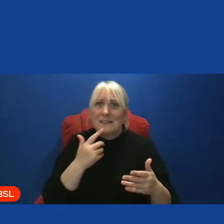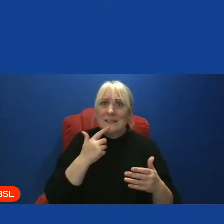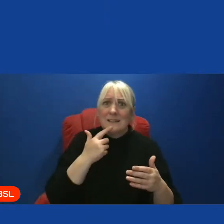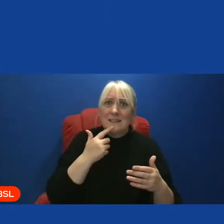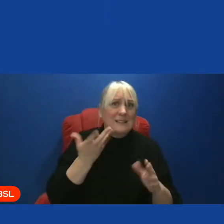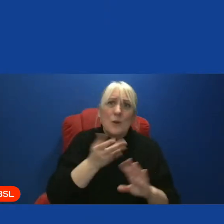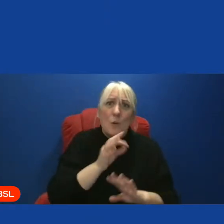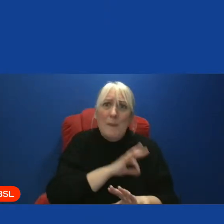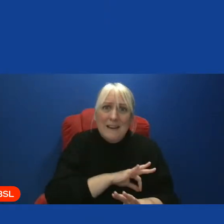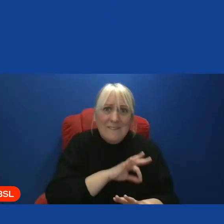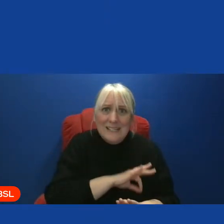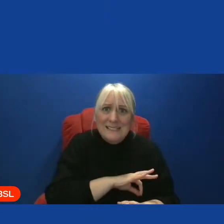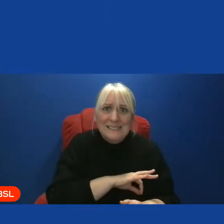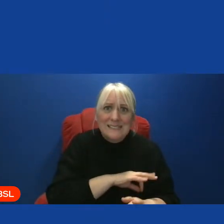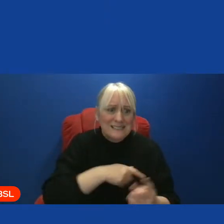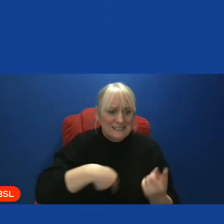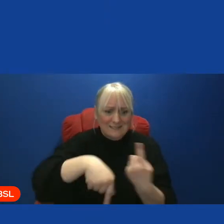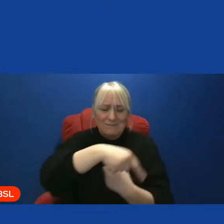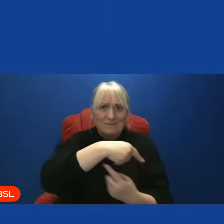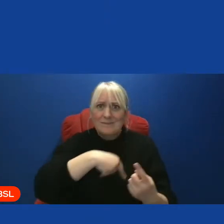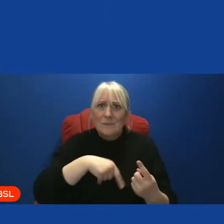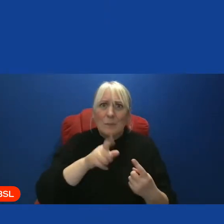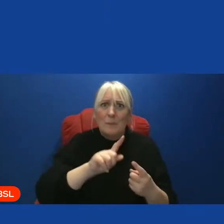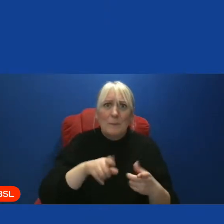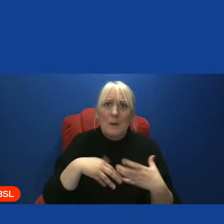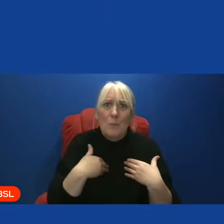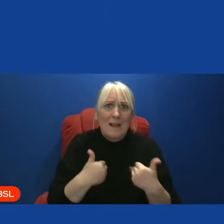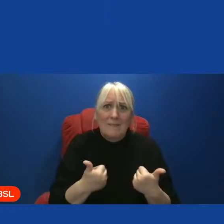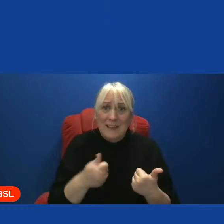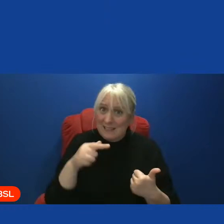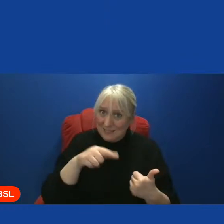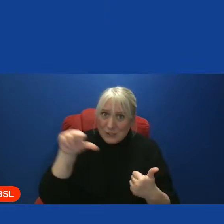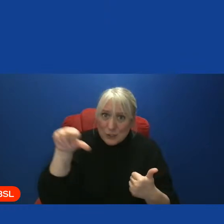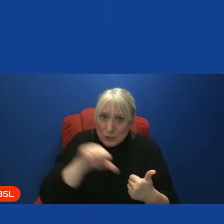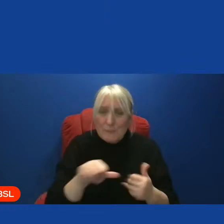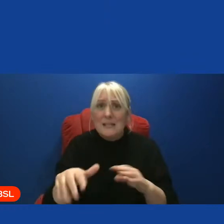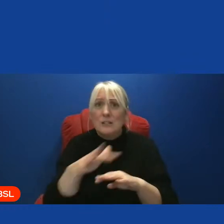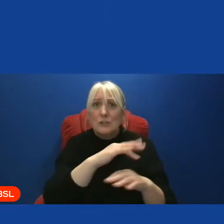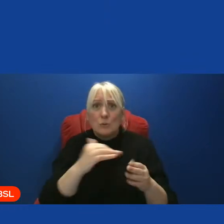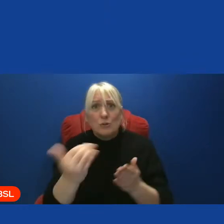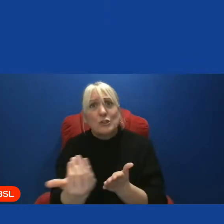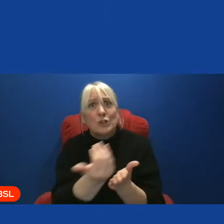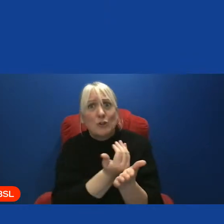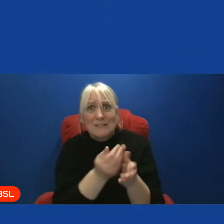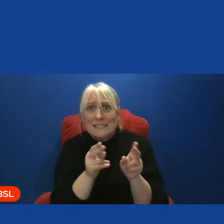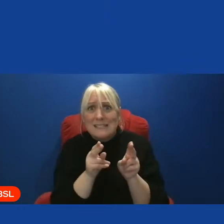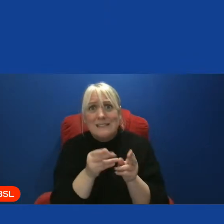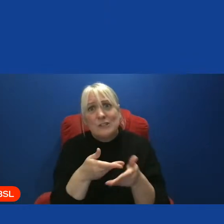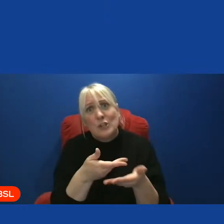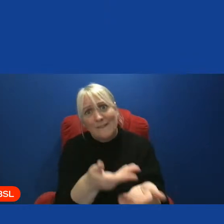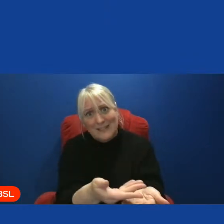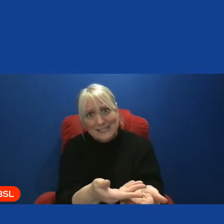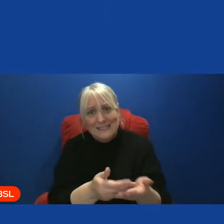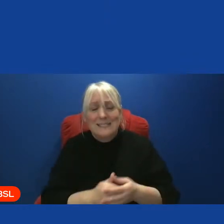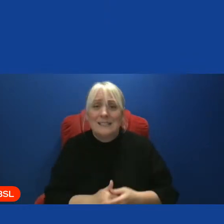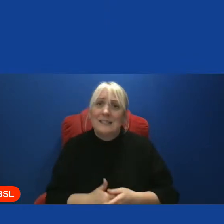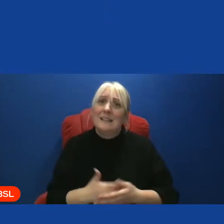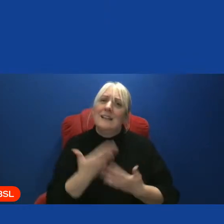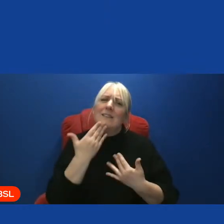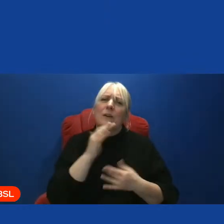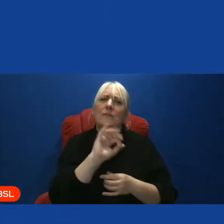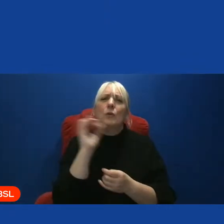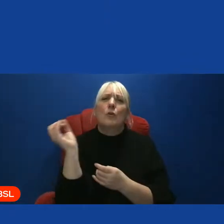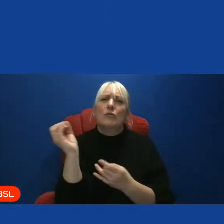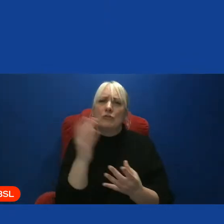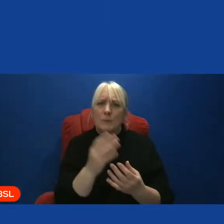is no benefit in what should be a social security service. So thank you for your contribution, Mary,